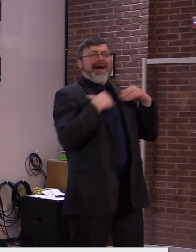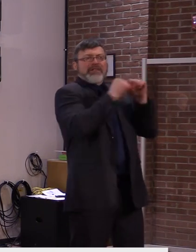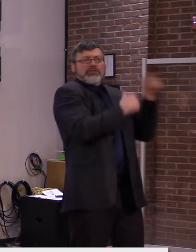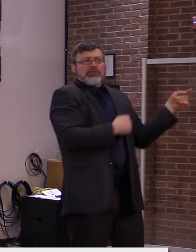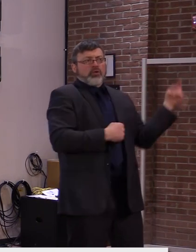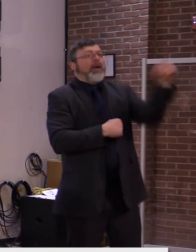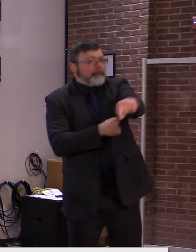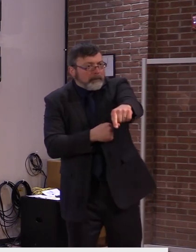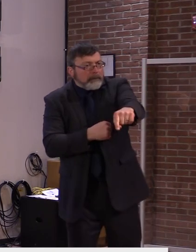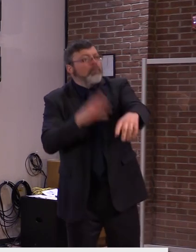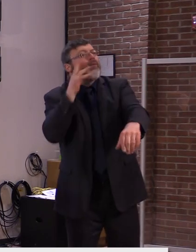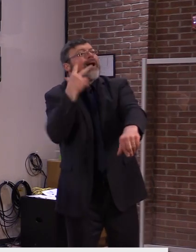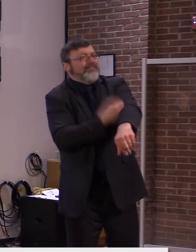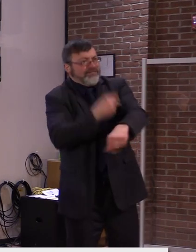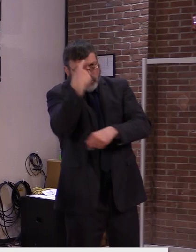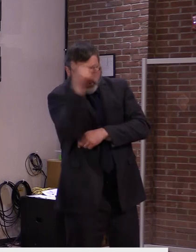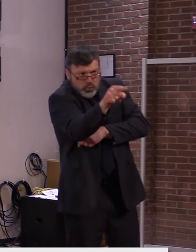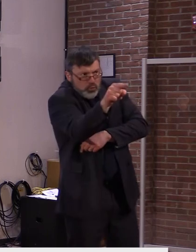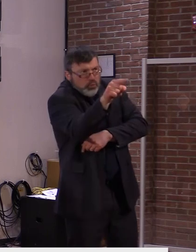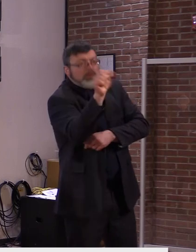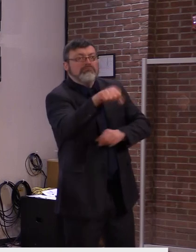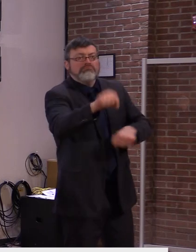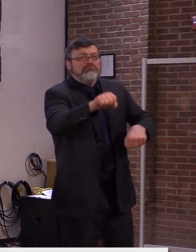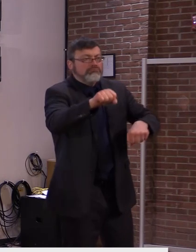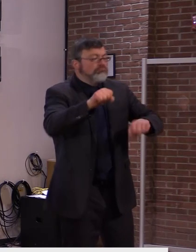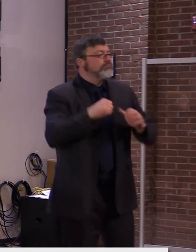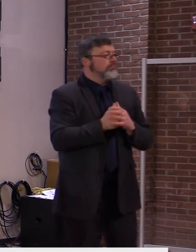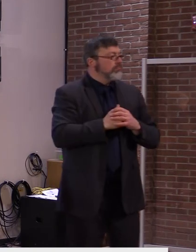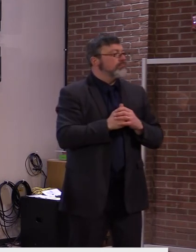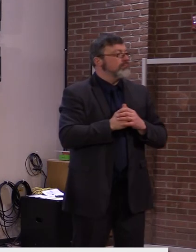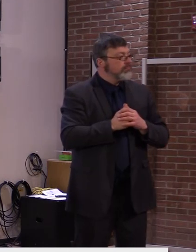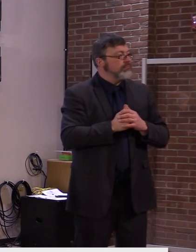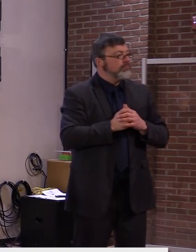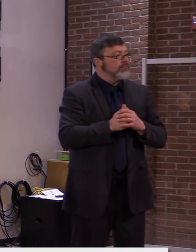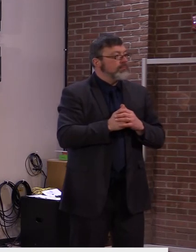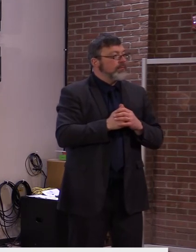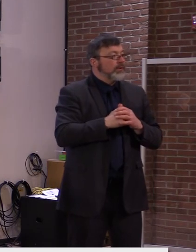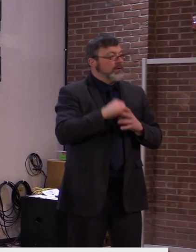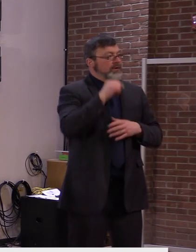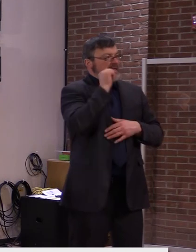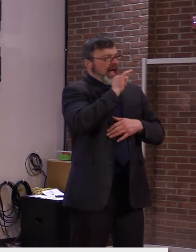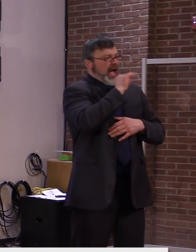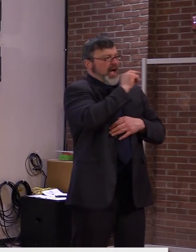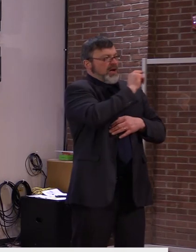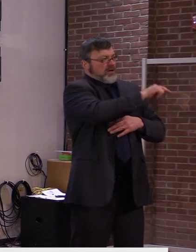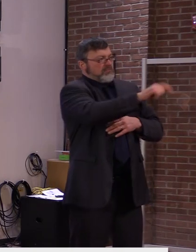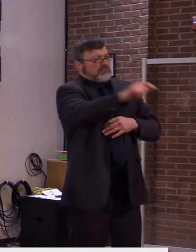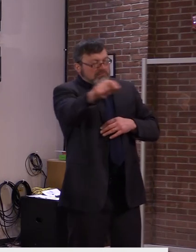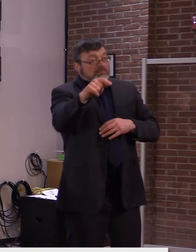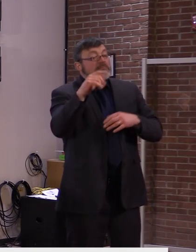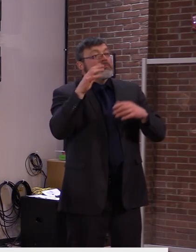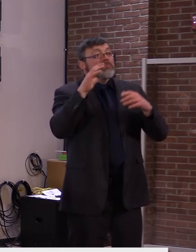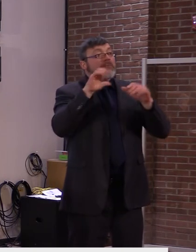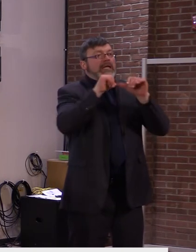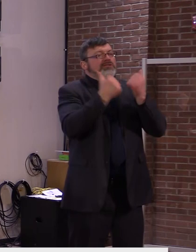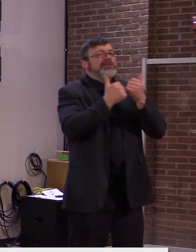Isle counties, and Newport EMS. The next phase includes vaccinating homebound members, community